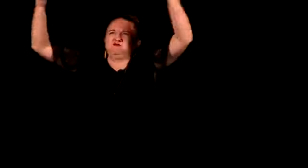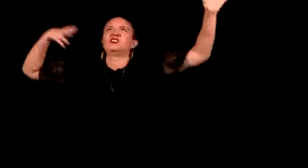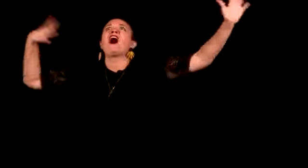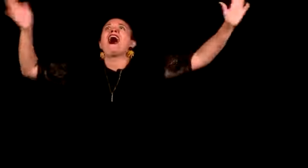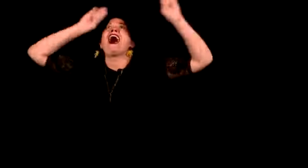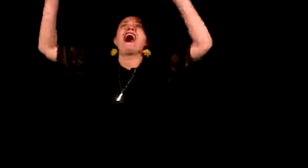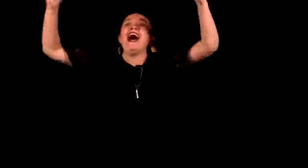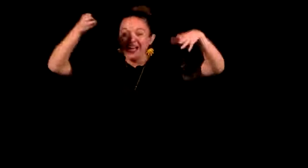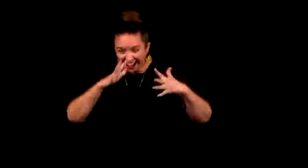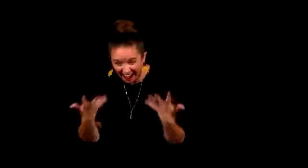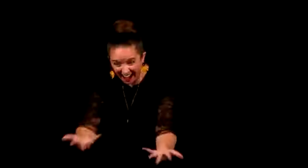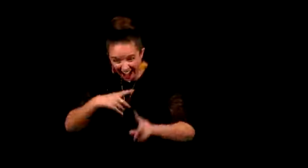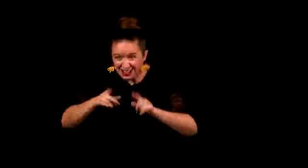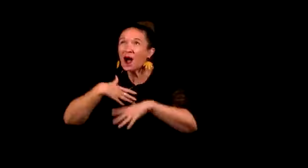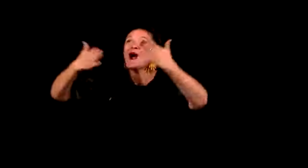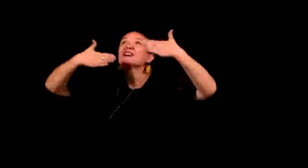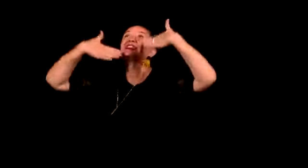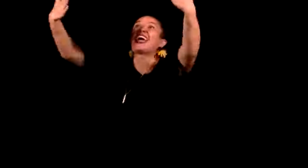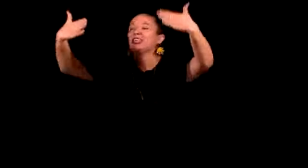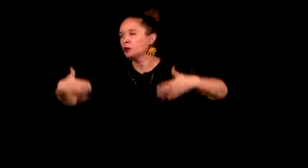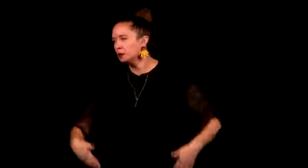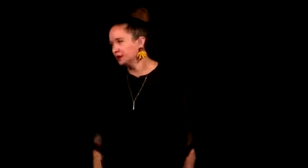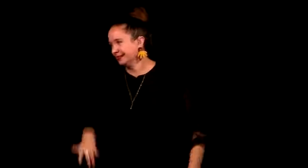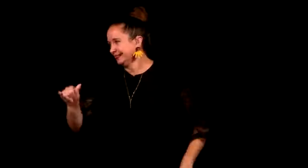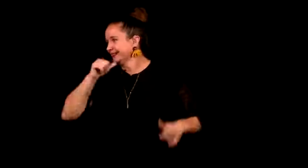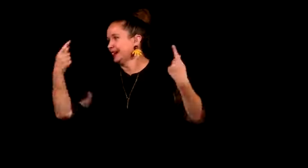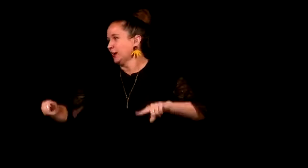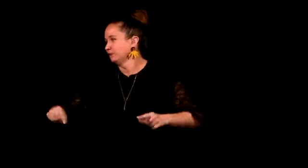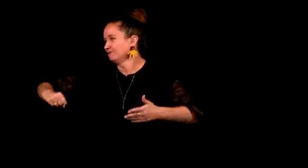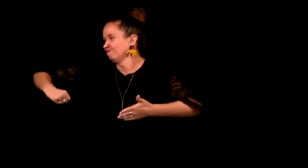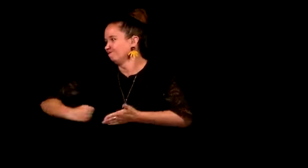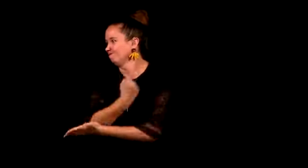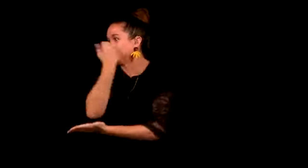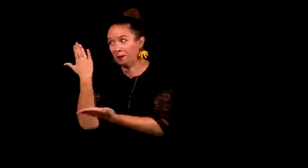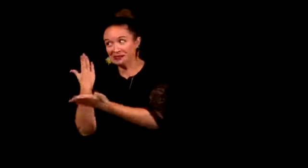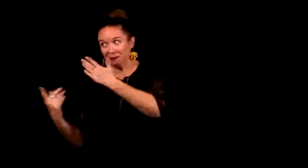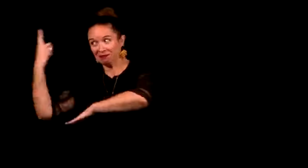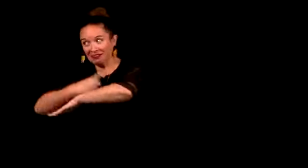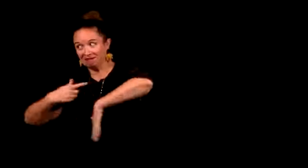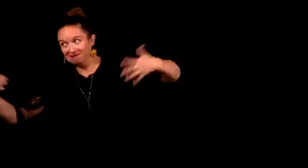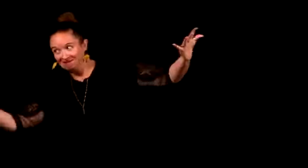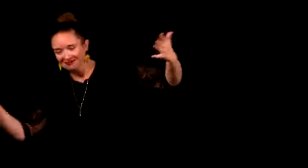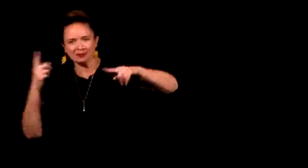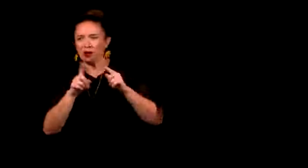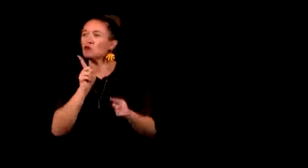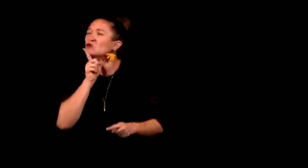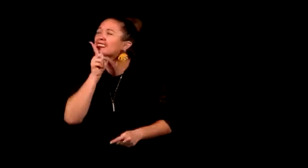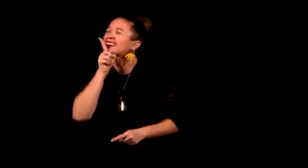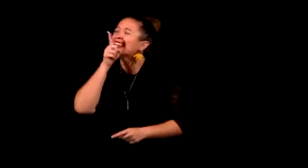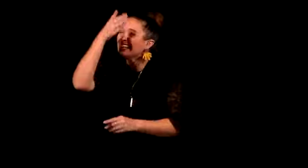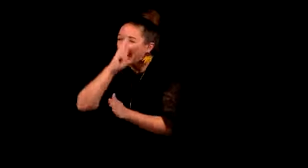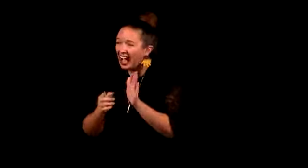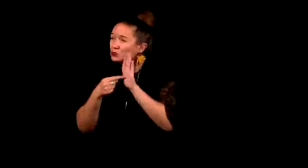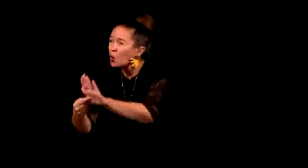kind of nice if the heavens would just open up and God would say, hey, what's up? And we can say, yeah, thank you for all these things. But that's not how